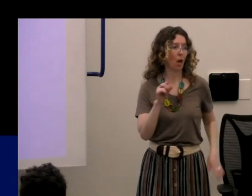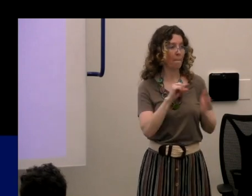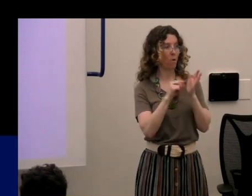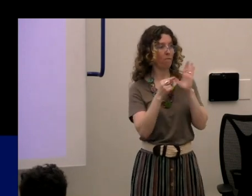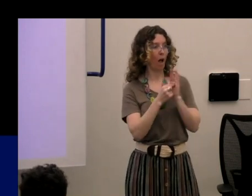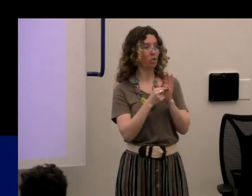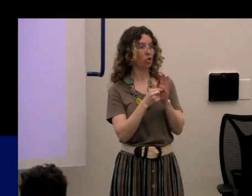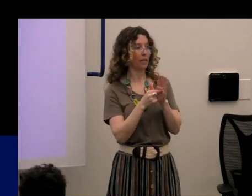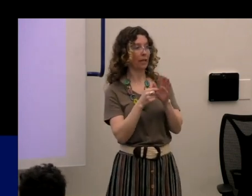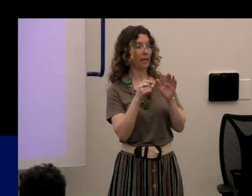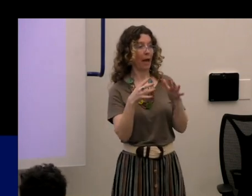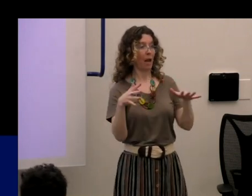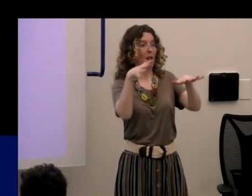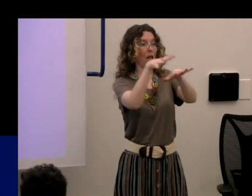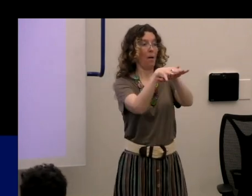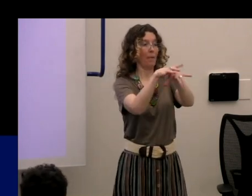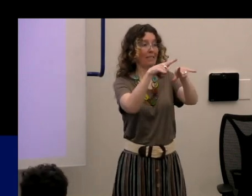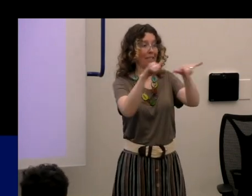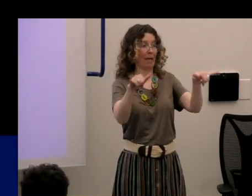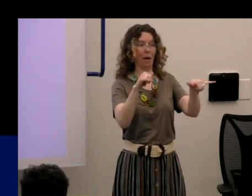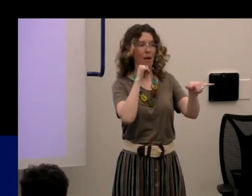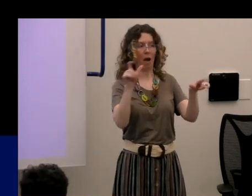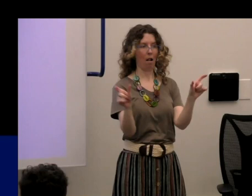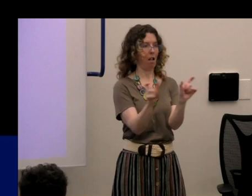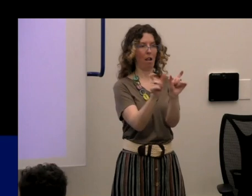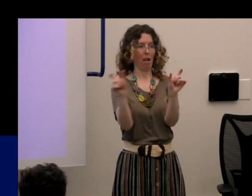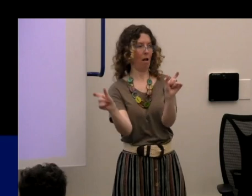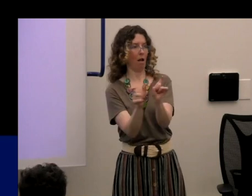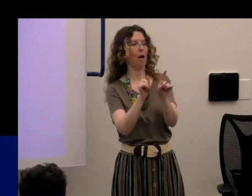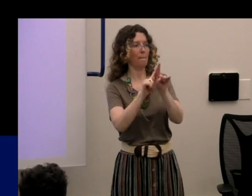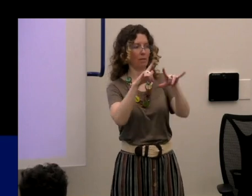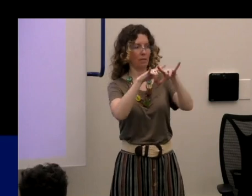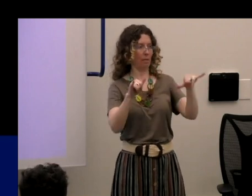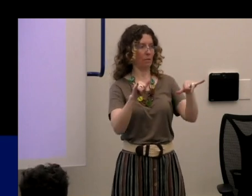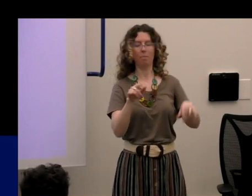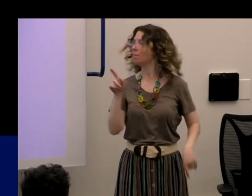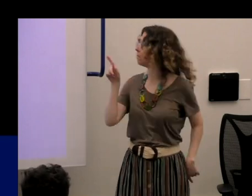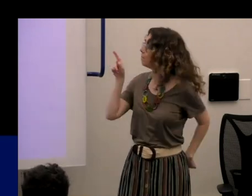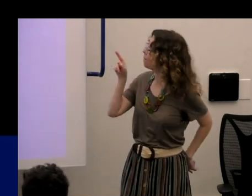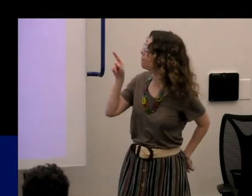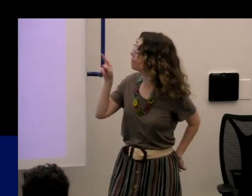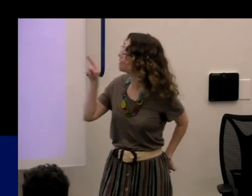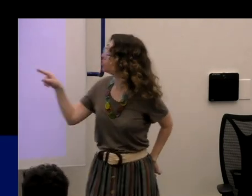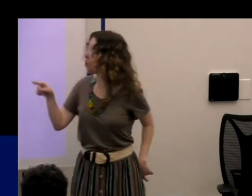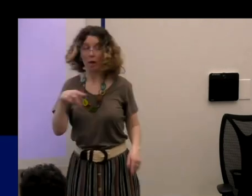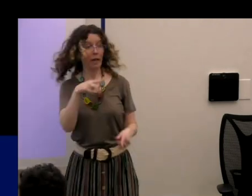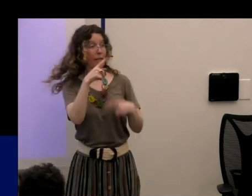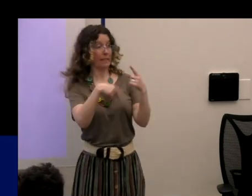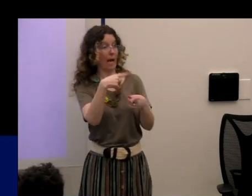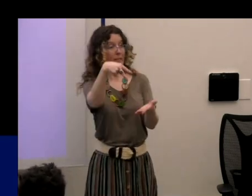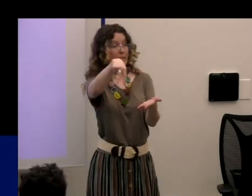Now, sign language can have a simultaneous morphology. These are not concurrent, but